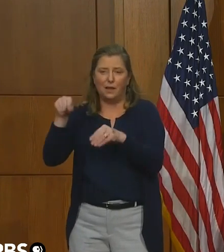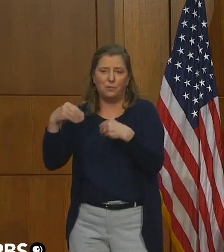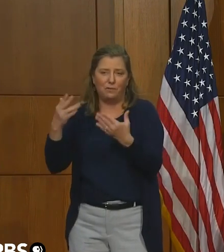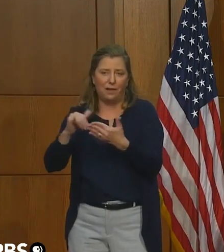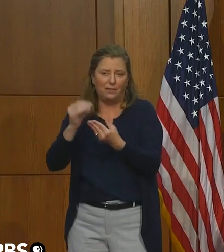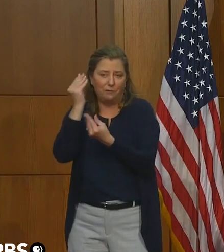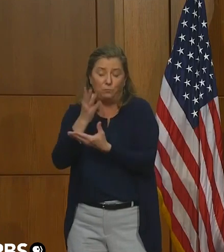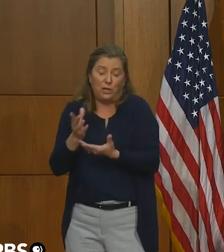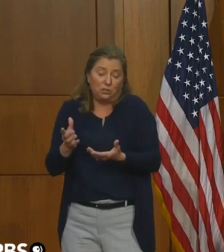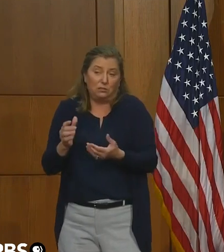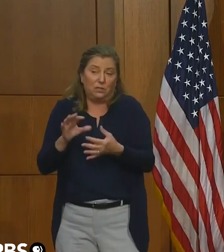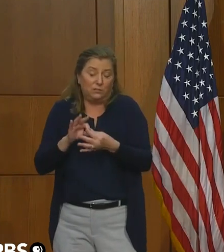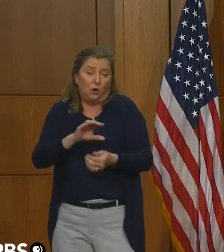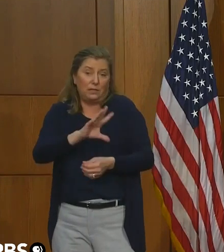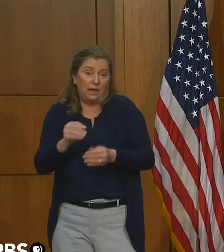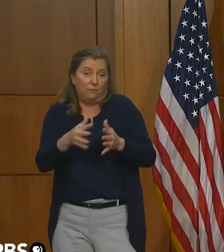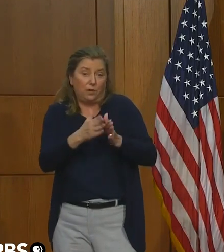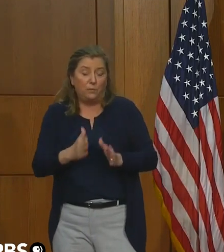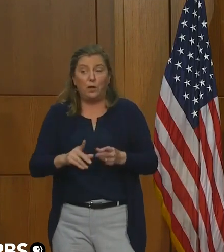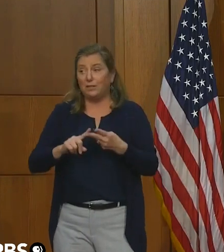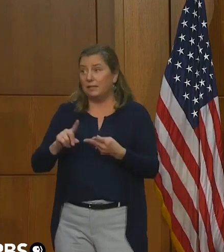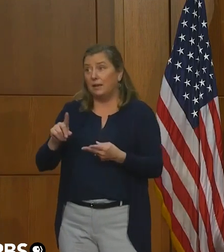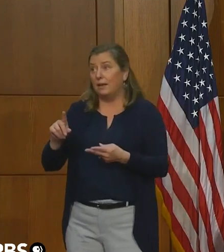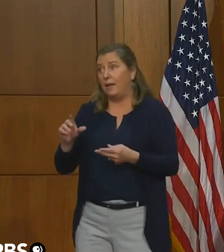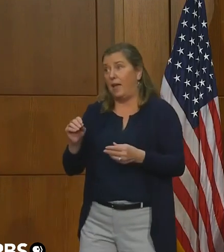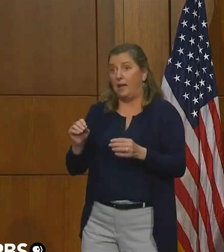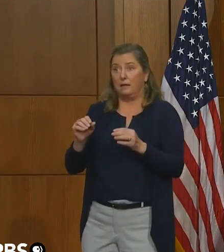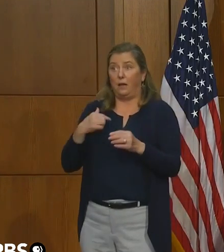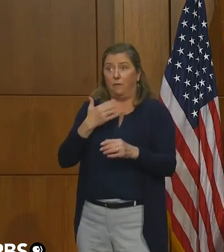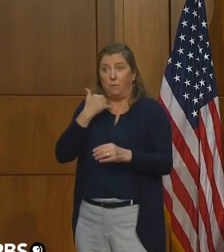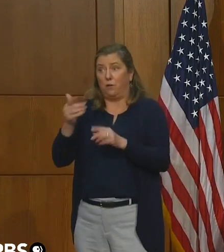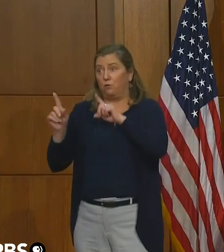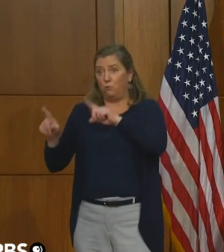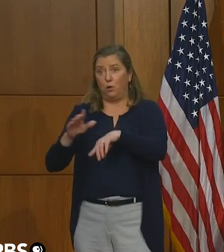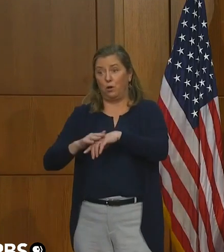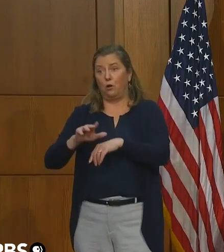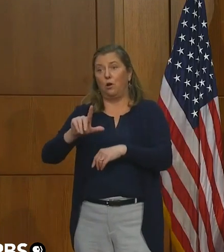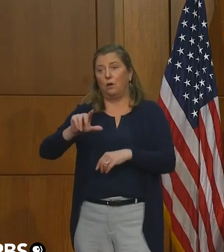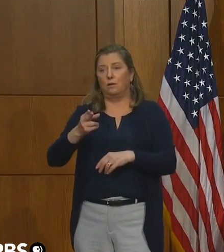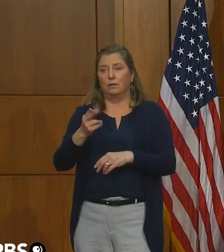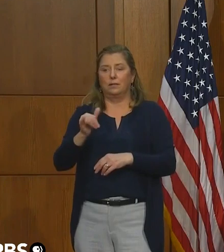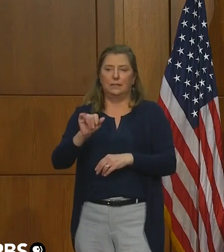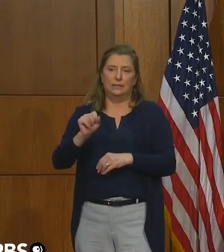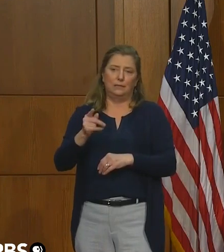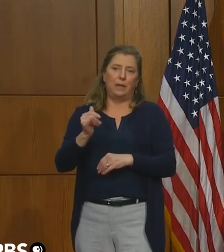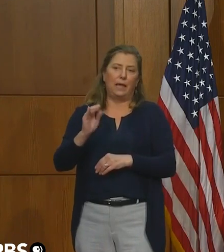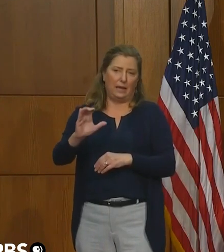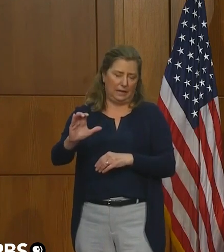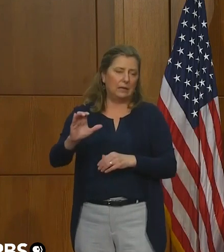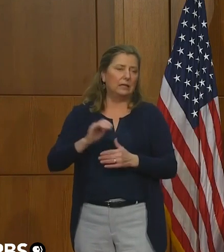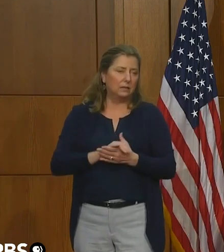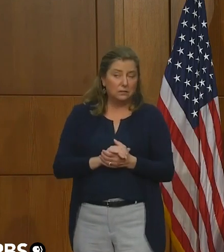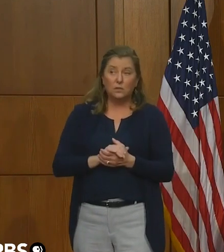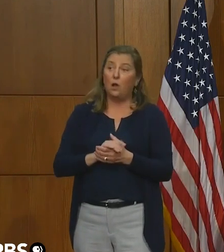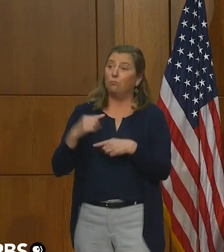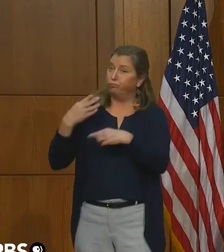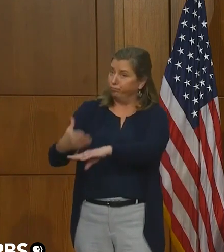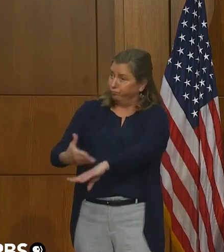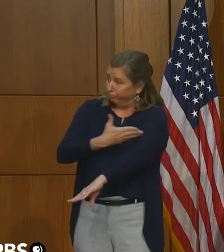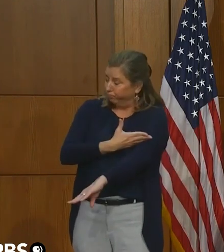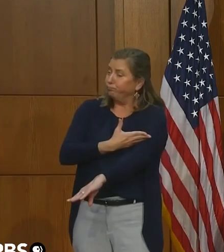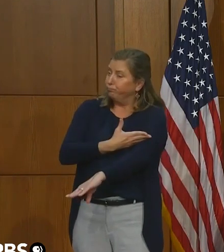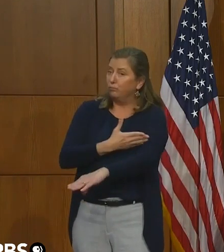Americans, and even less with respect to the Hispanic category. So we've made a lot of improvement on that, and